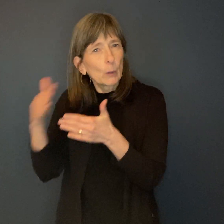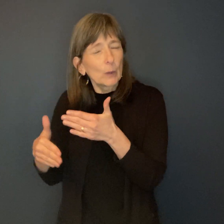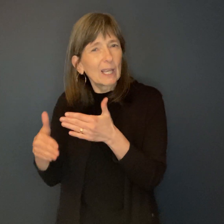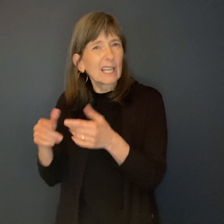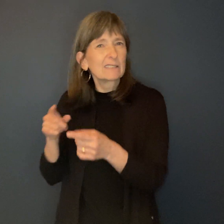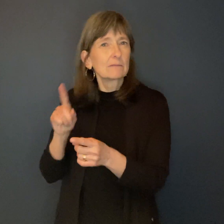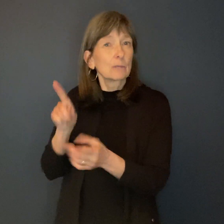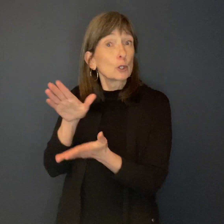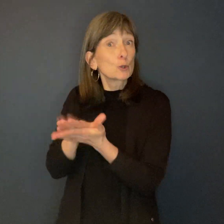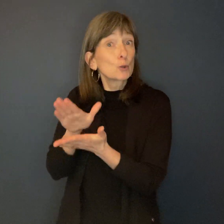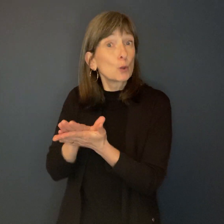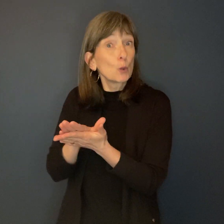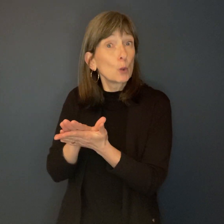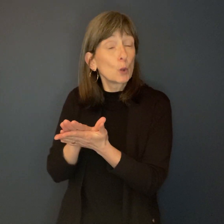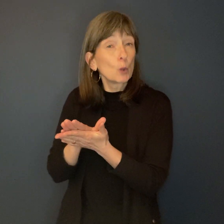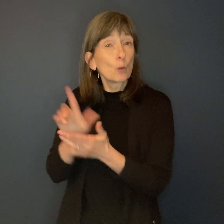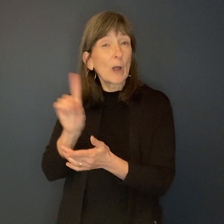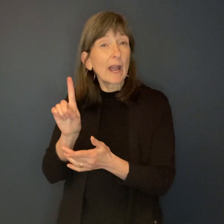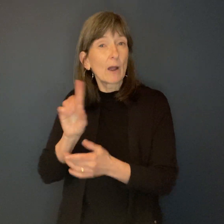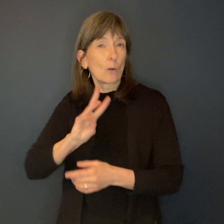October, and while we were in the school,